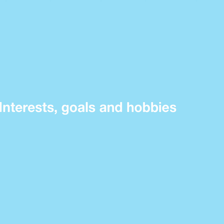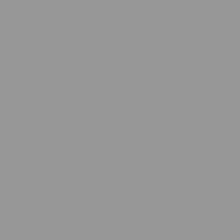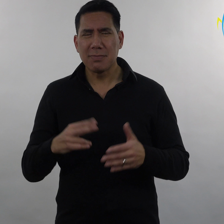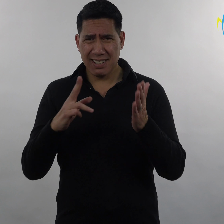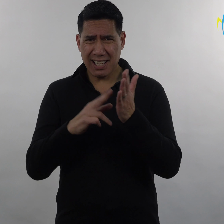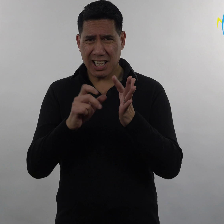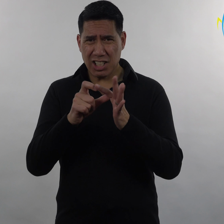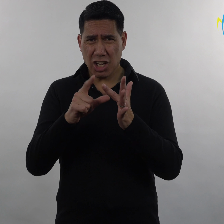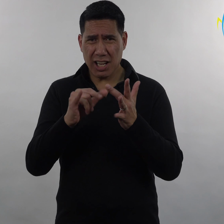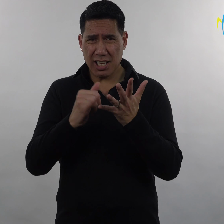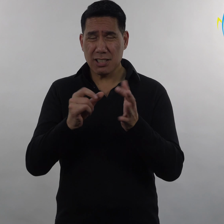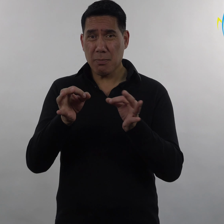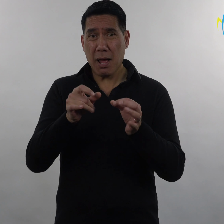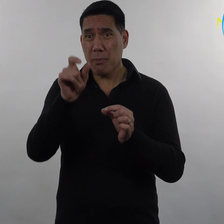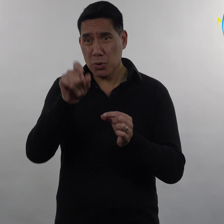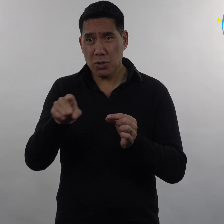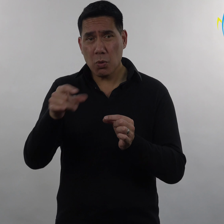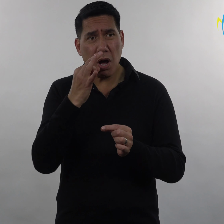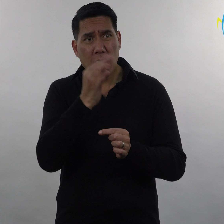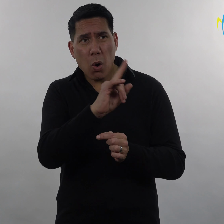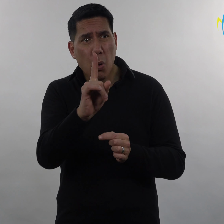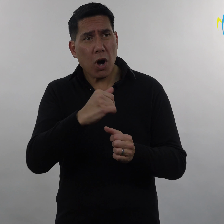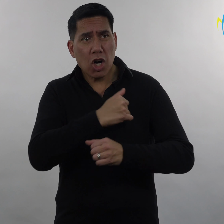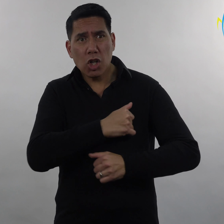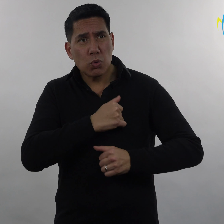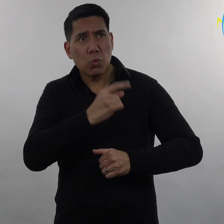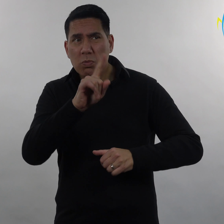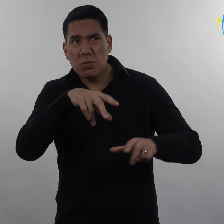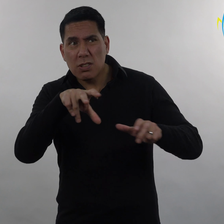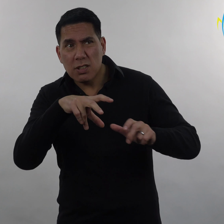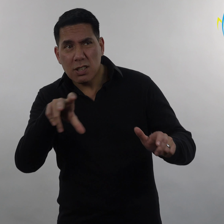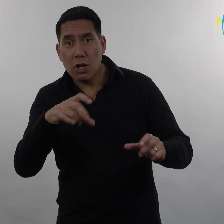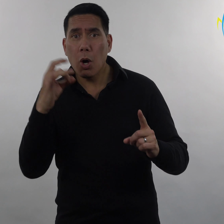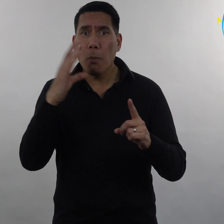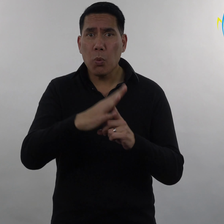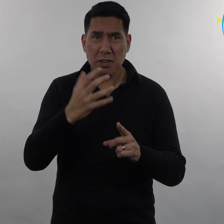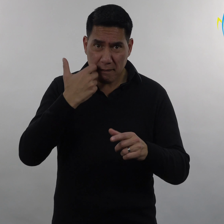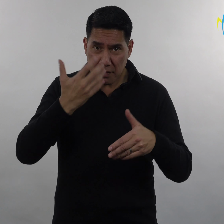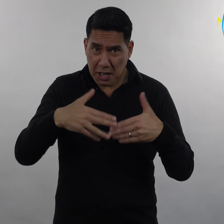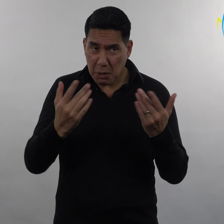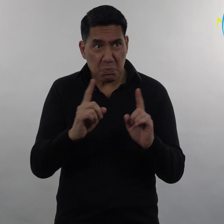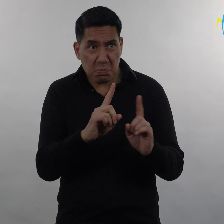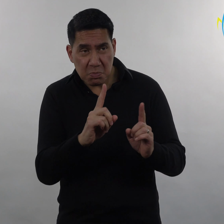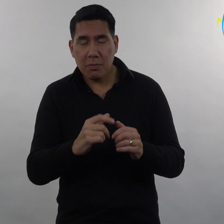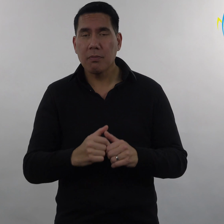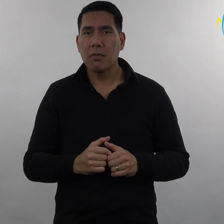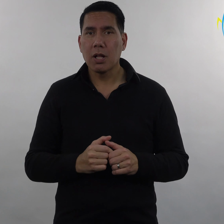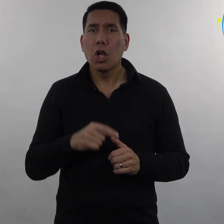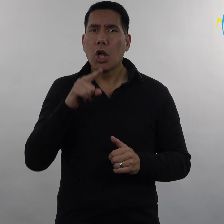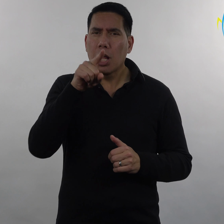The NDIS planner will also likely ask what activities you enjoy and what is important for you in your daily life.